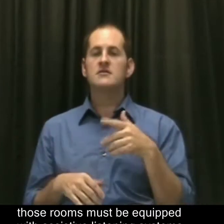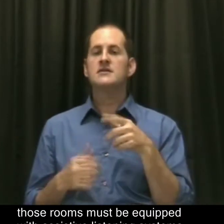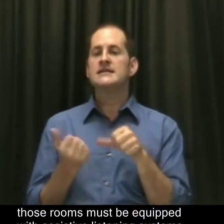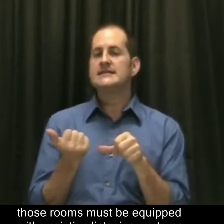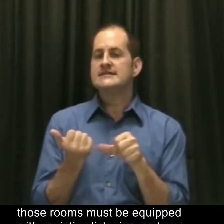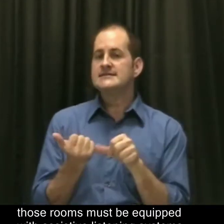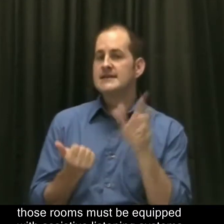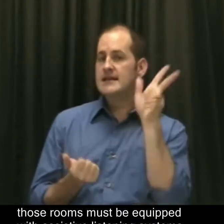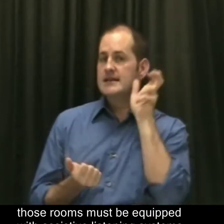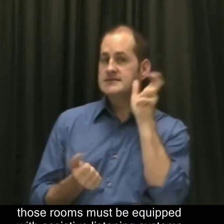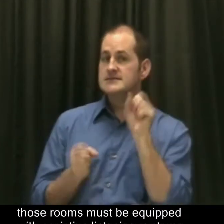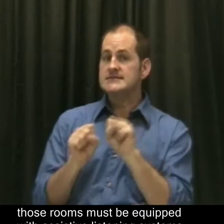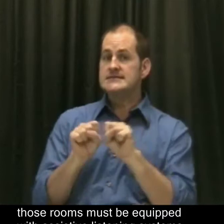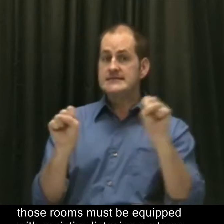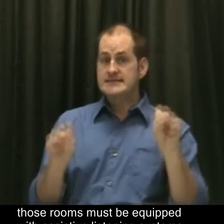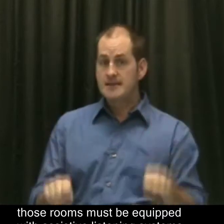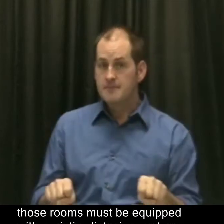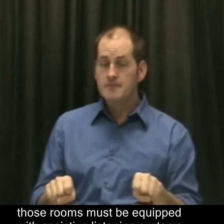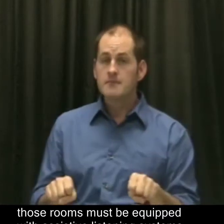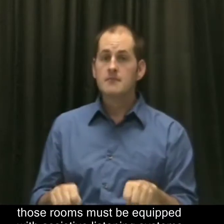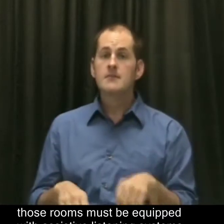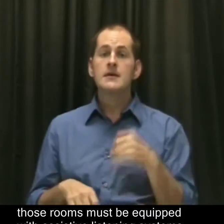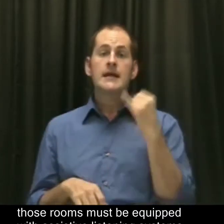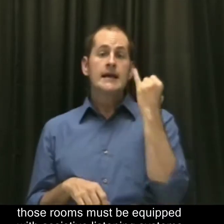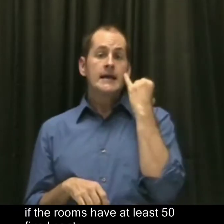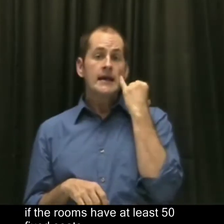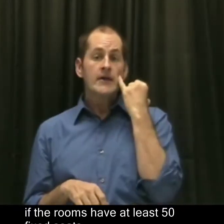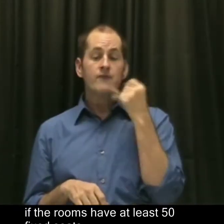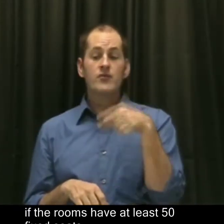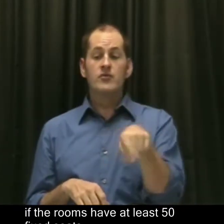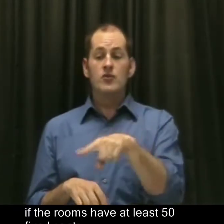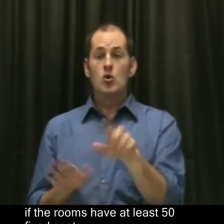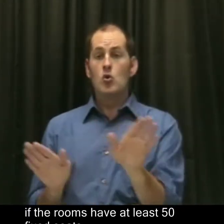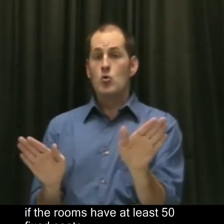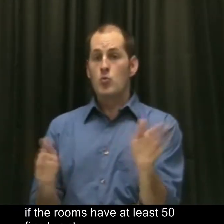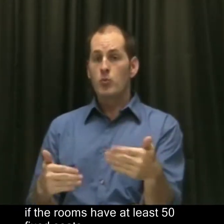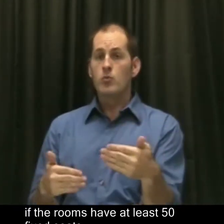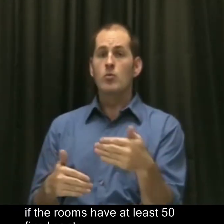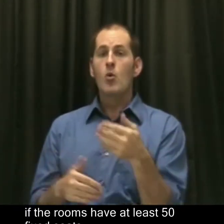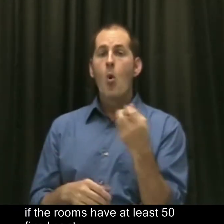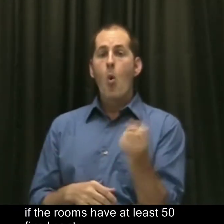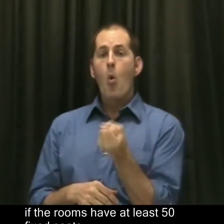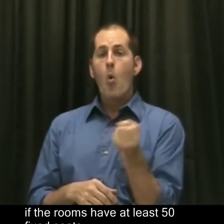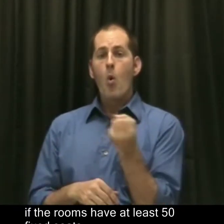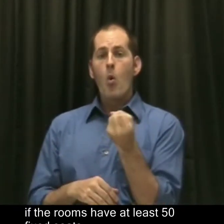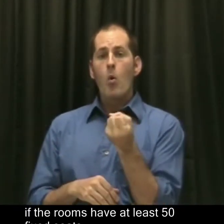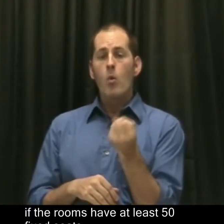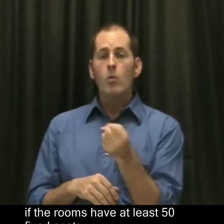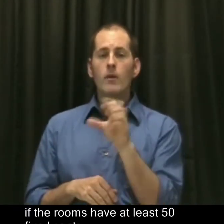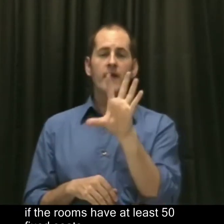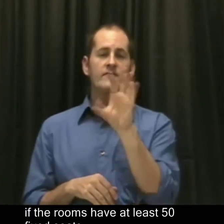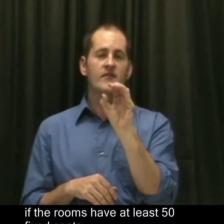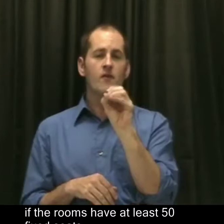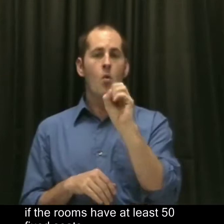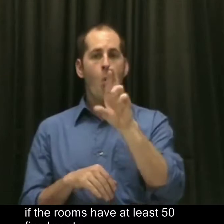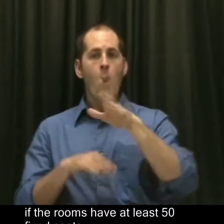those rooms must be equipped with assistive listening systems if the rooms have at least 50 fixed seats.